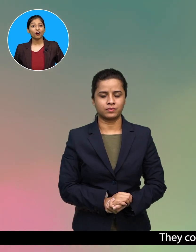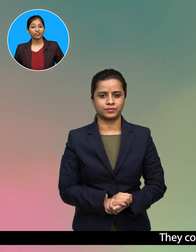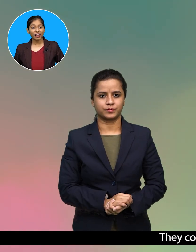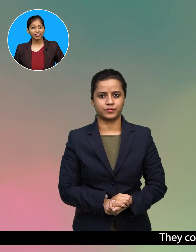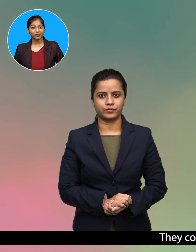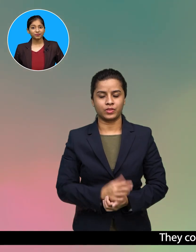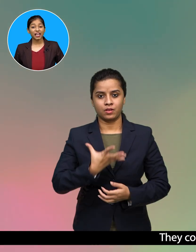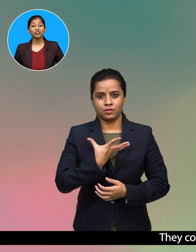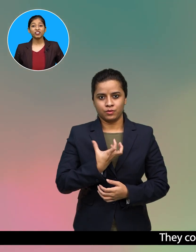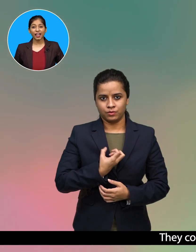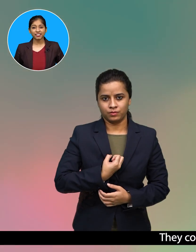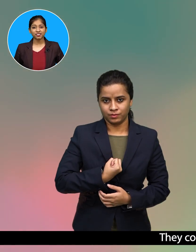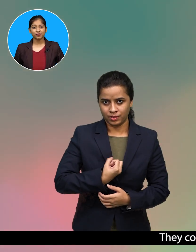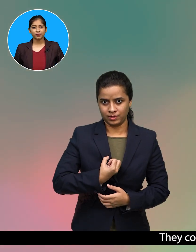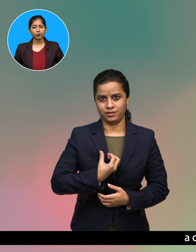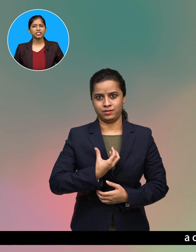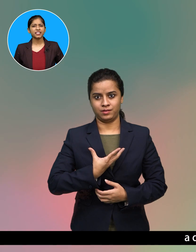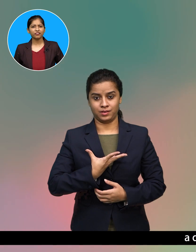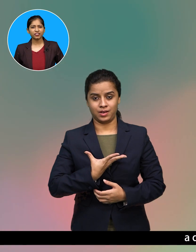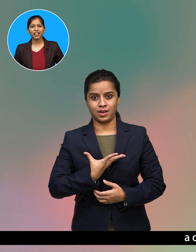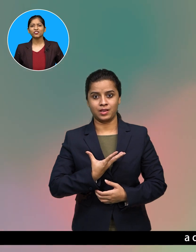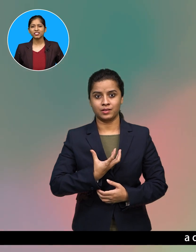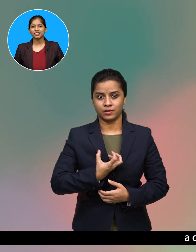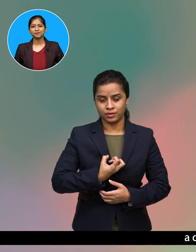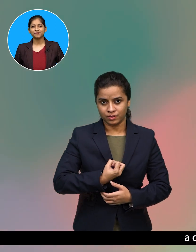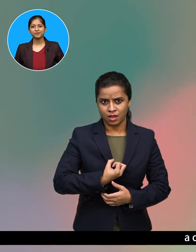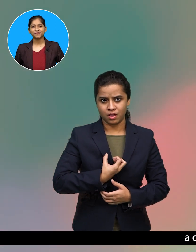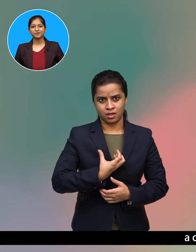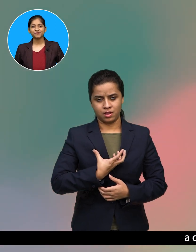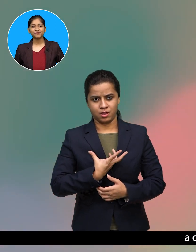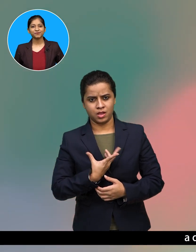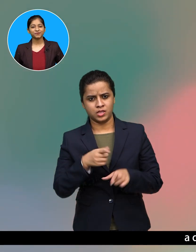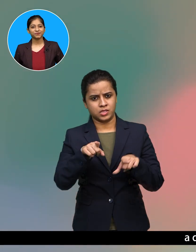They contract and relax with a definite rhythm.